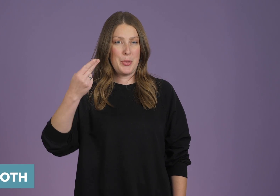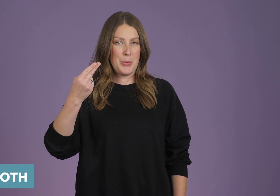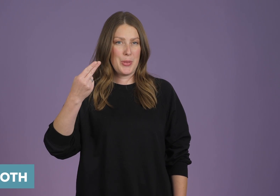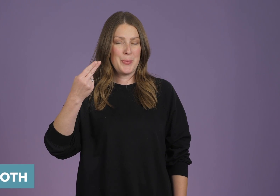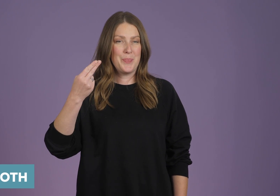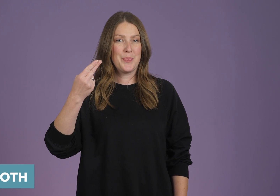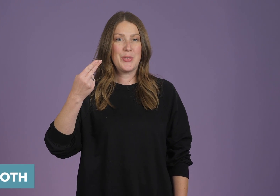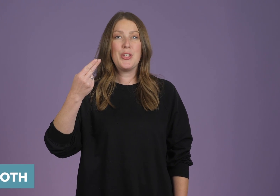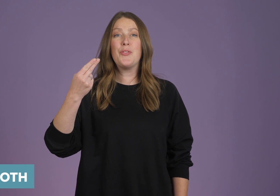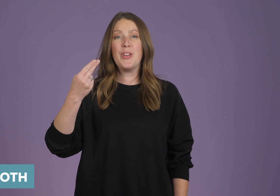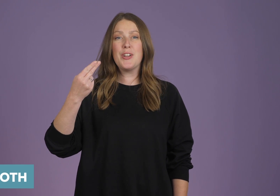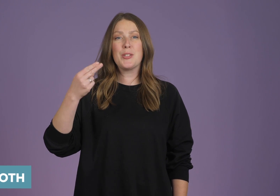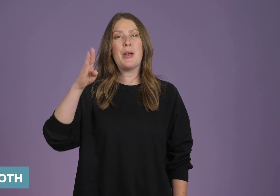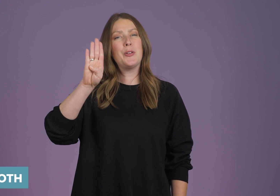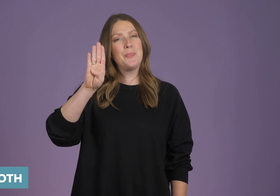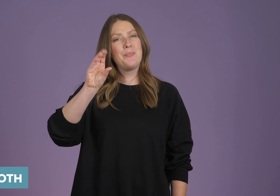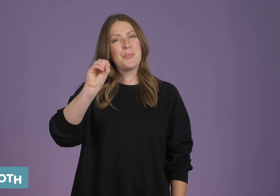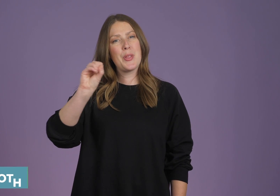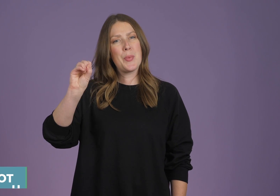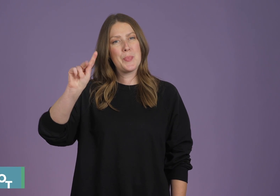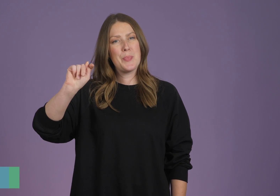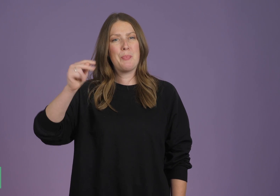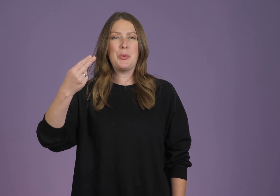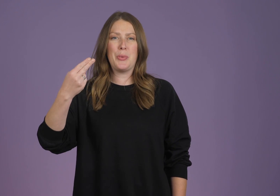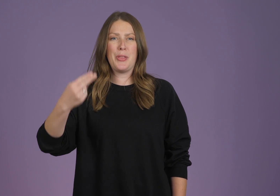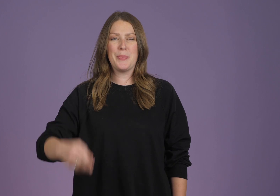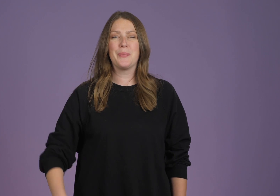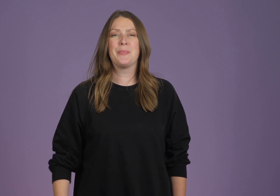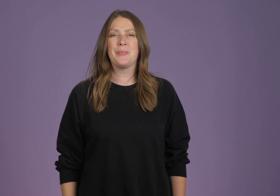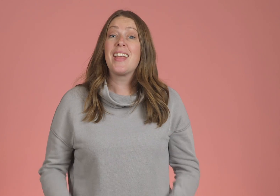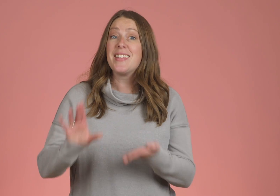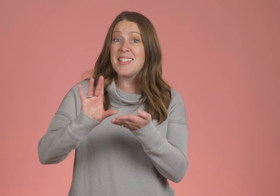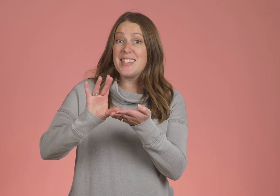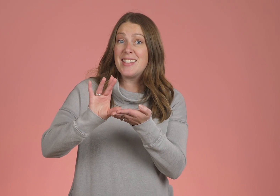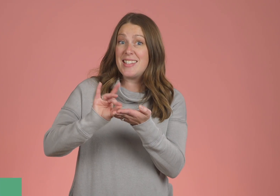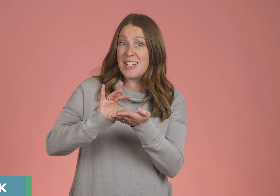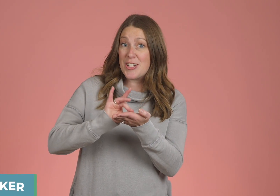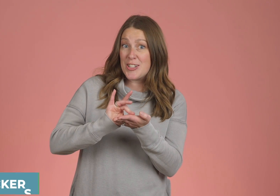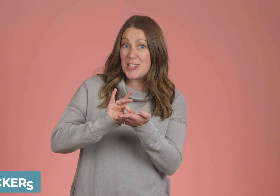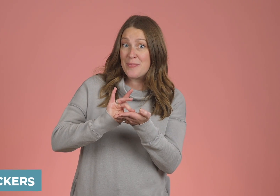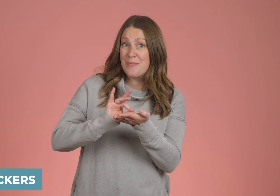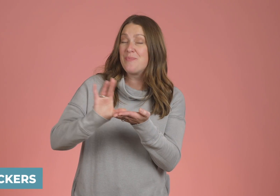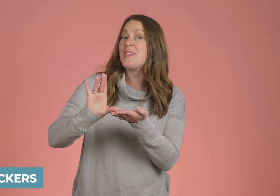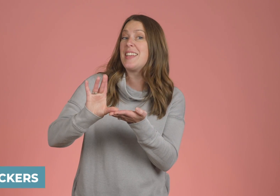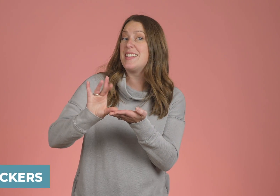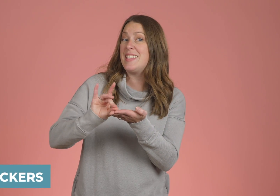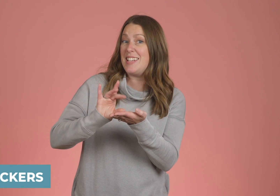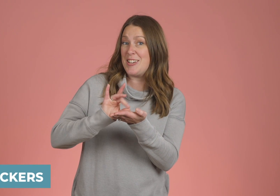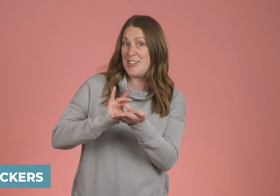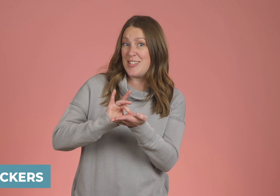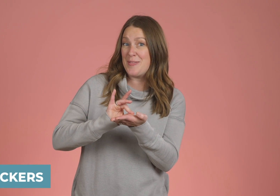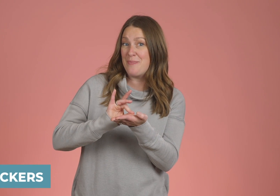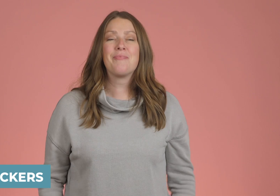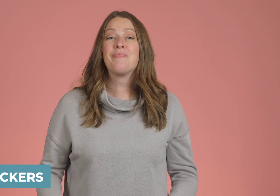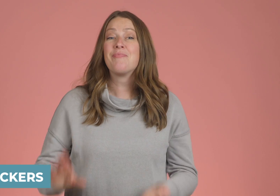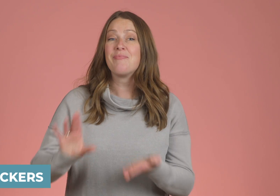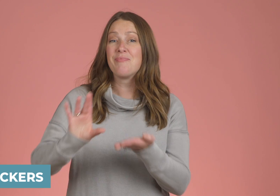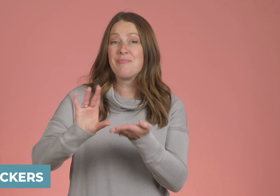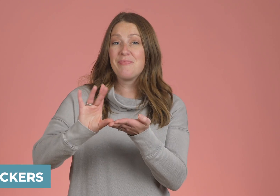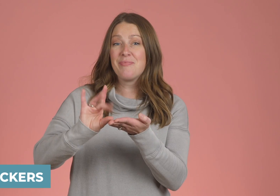Booth. You fingerspell booth. Stickers. Stickers. Your